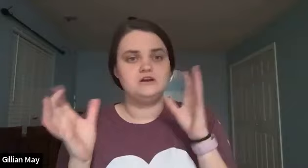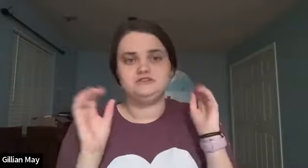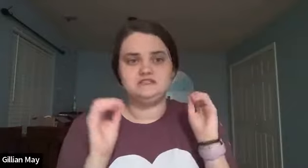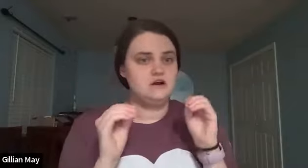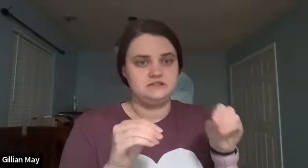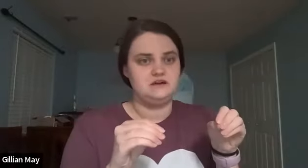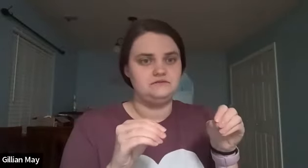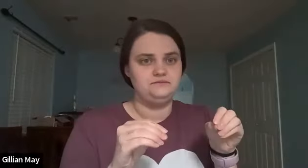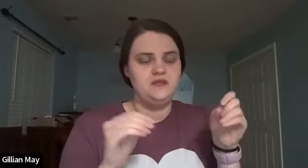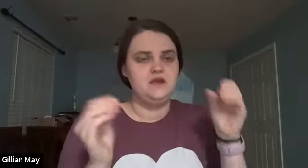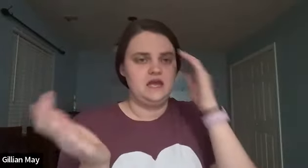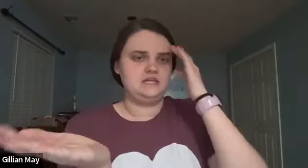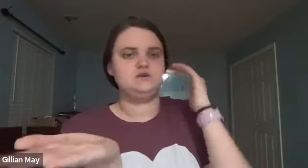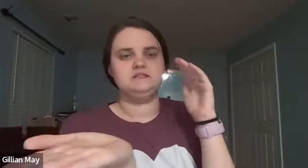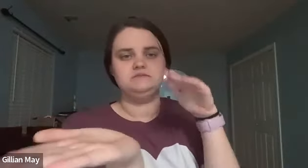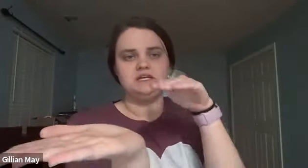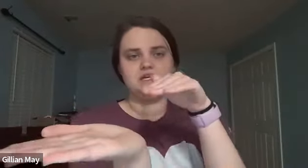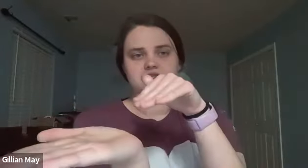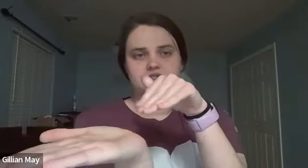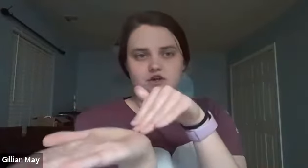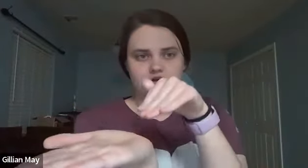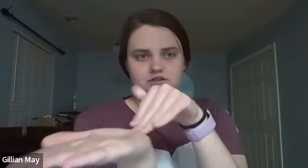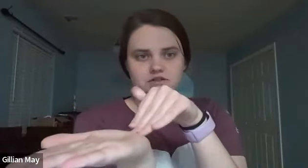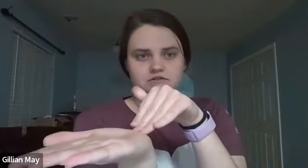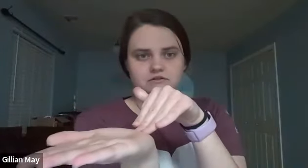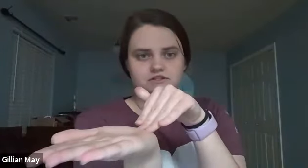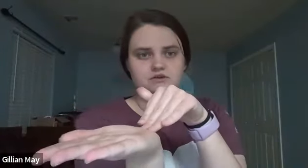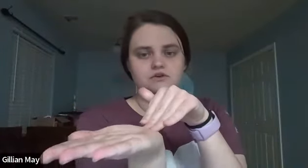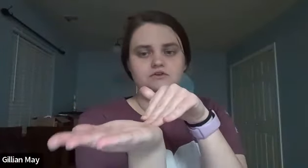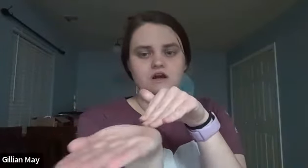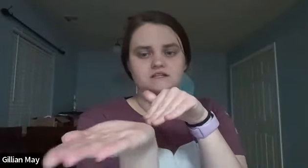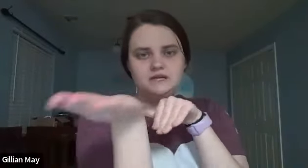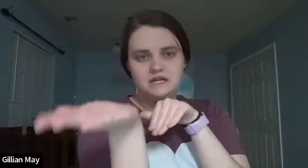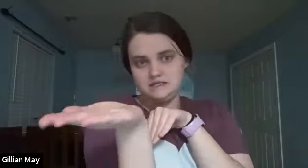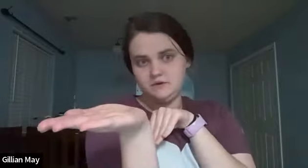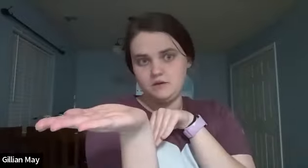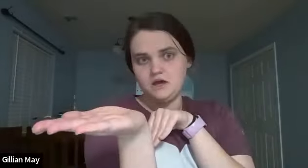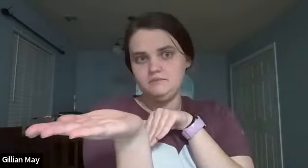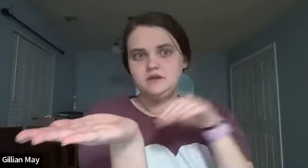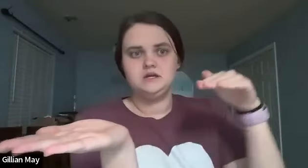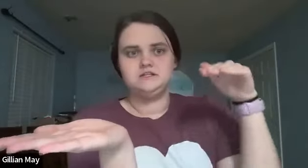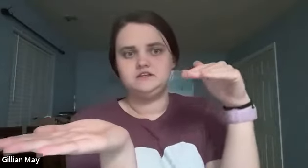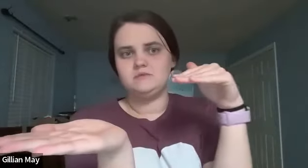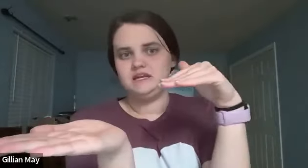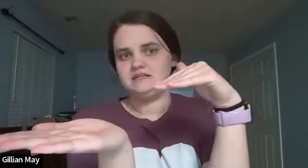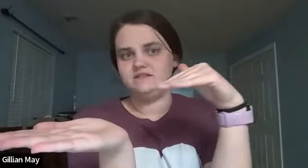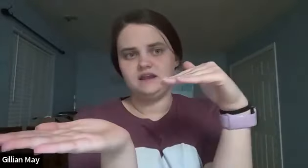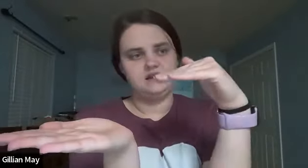doctor is the doctor itself. And it's going to be doctor. So your non-dominant hands palm up, dominant hands in that kind of like